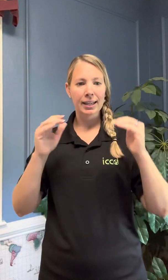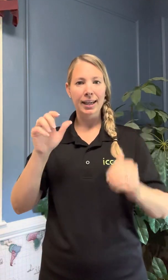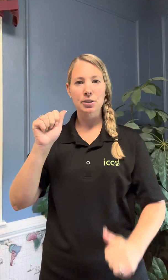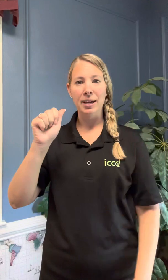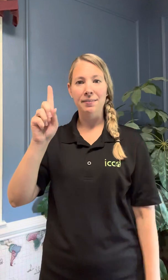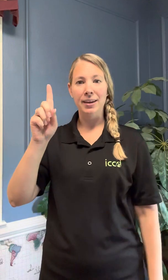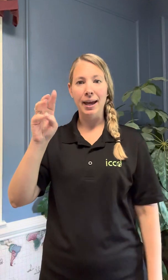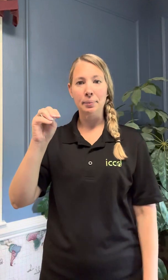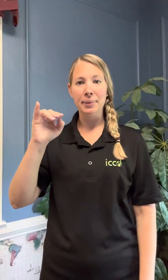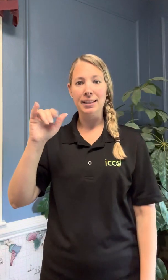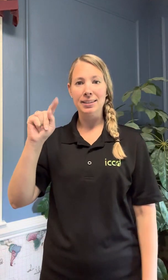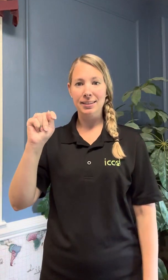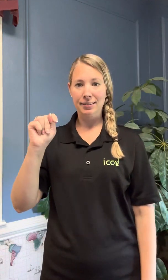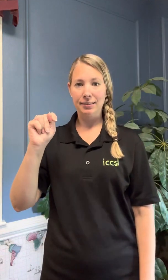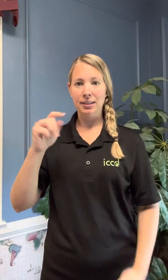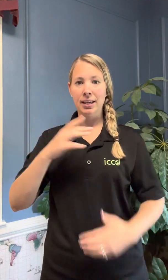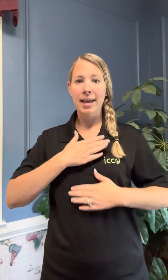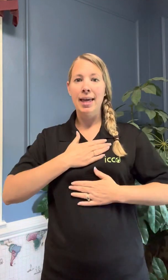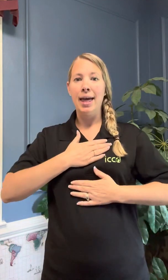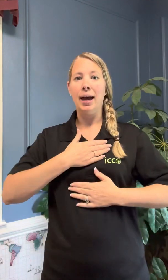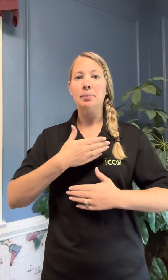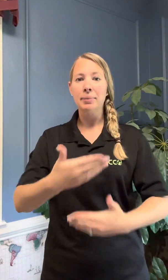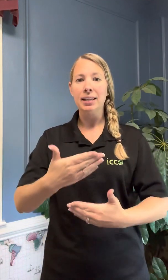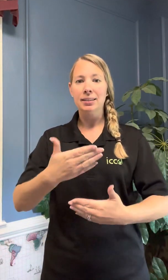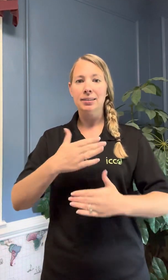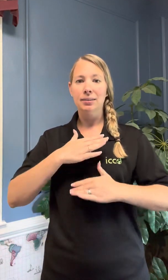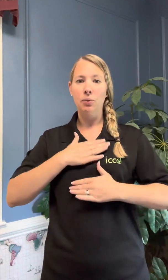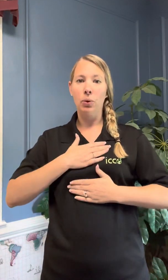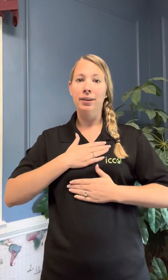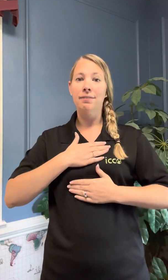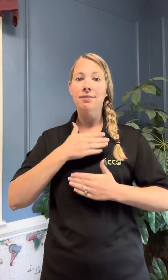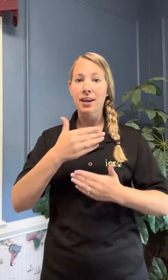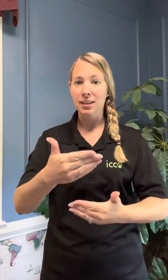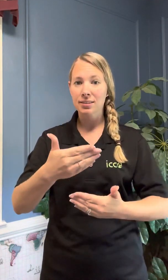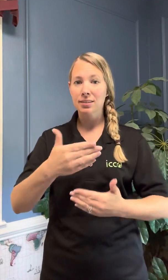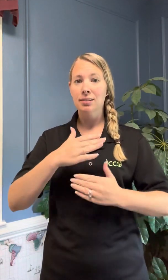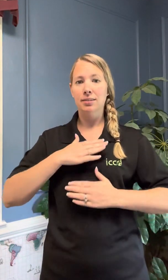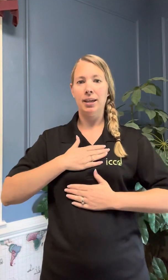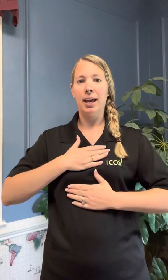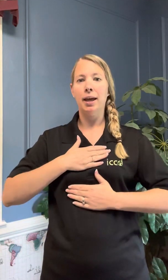Next, we have admit, admit, or confess. Admit.